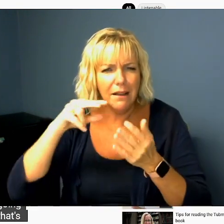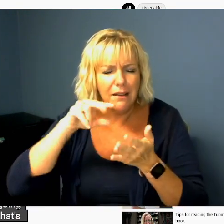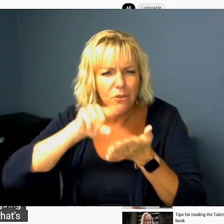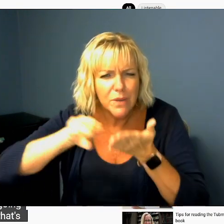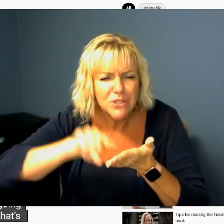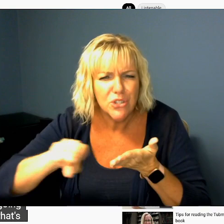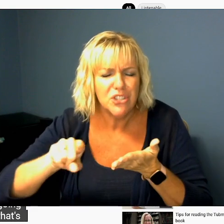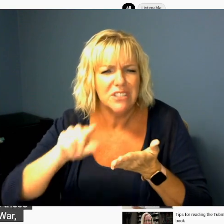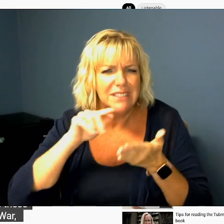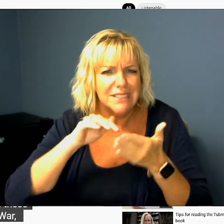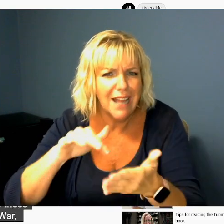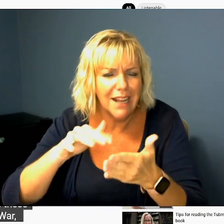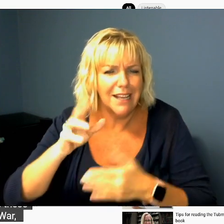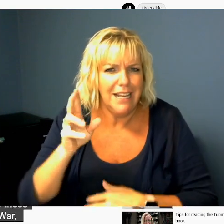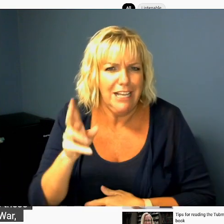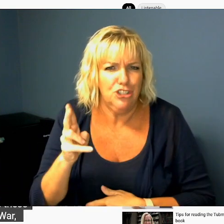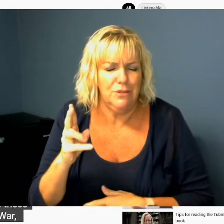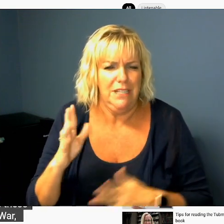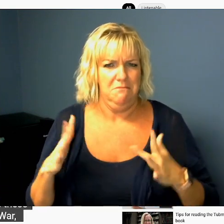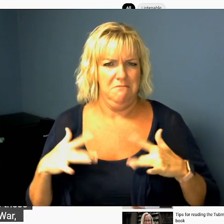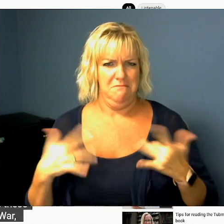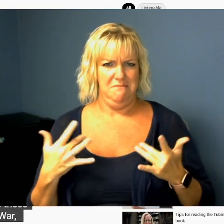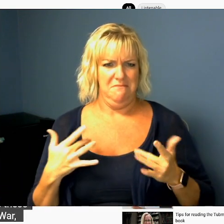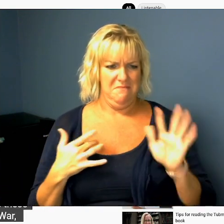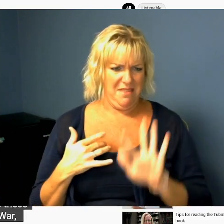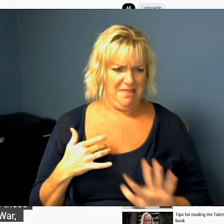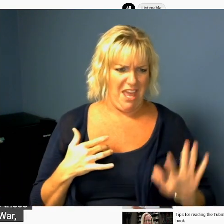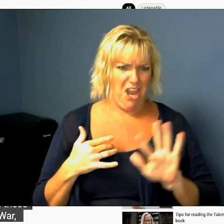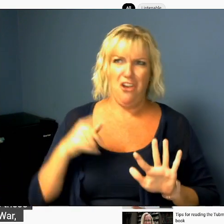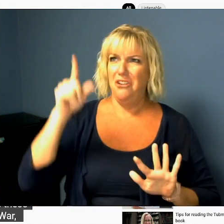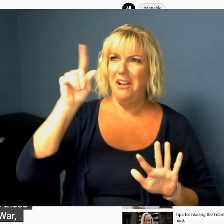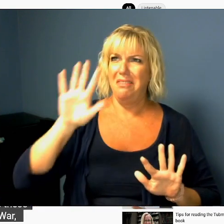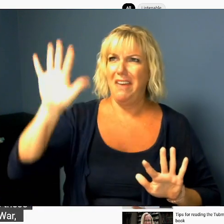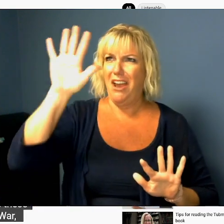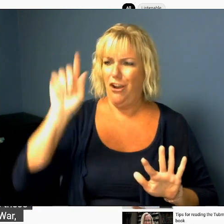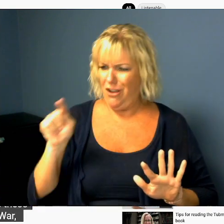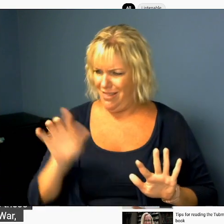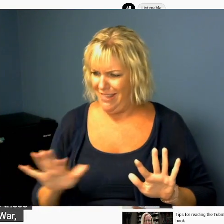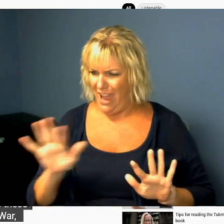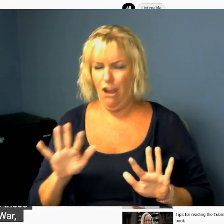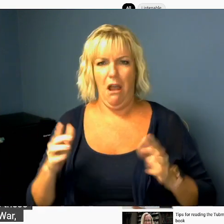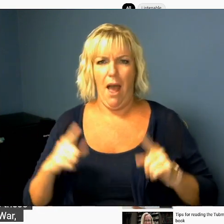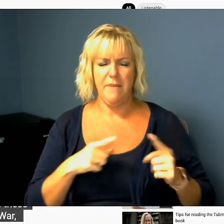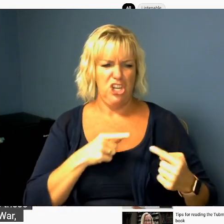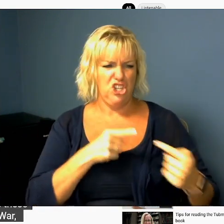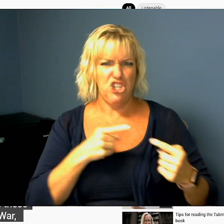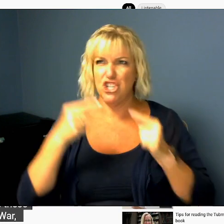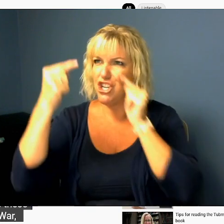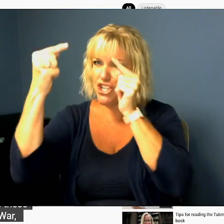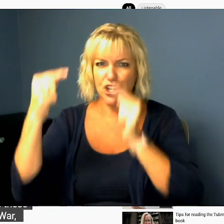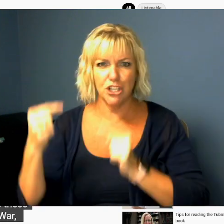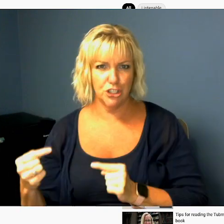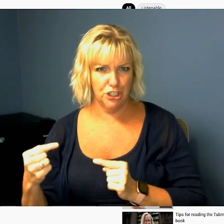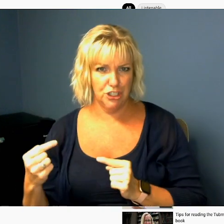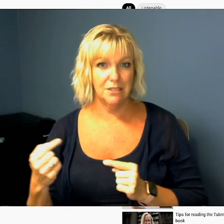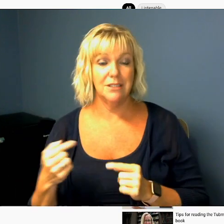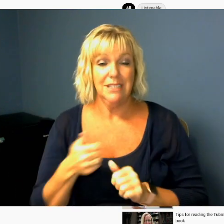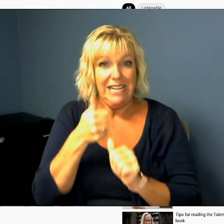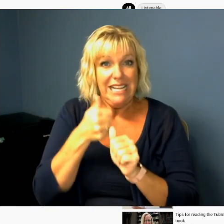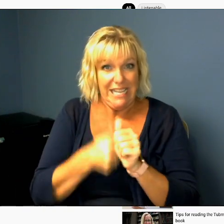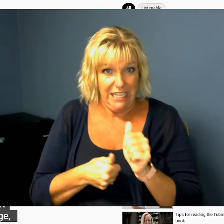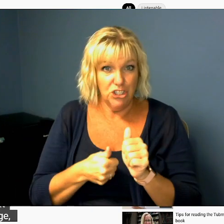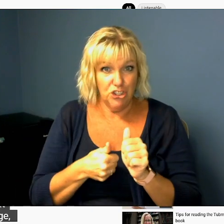different parts of what's going to be the United States, we have these uprisings, and each of these, King Philip's